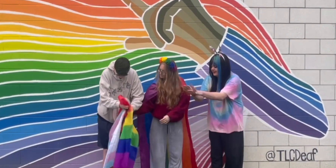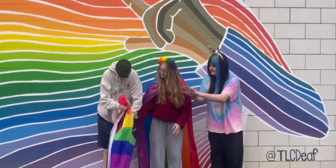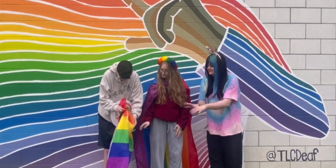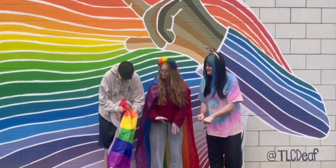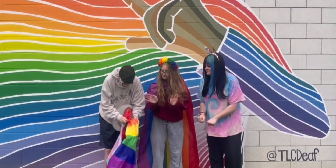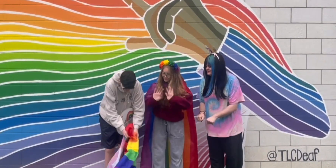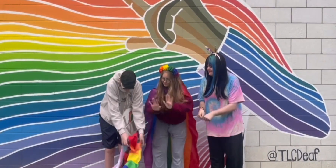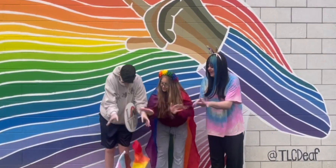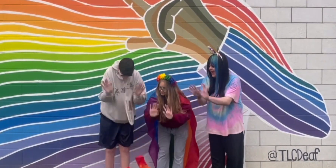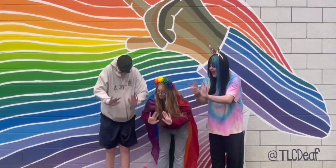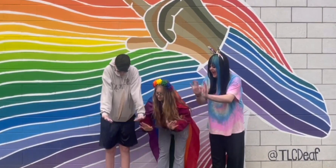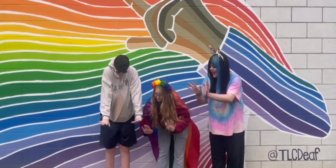Bye! Here it goes!